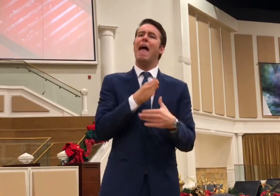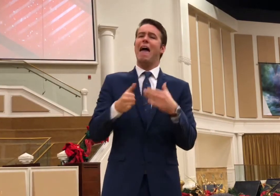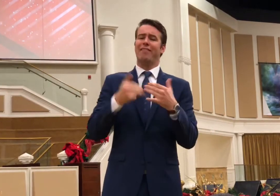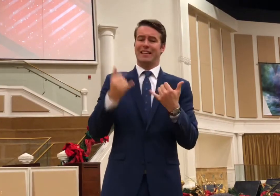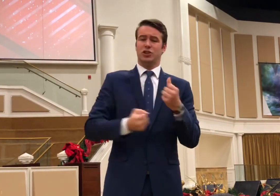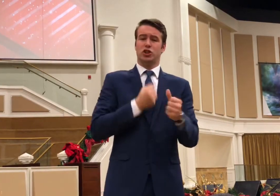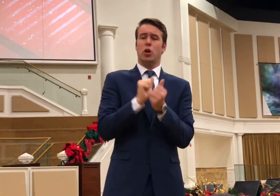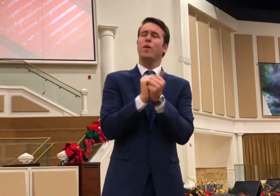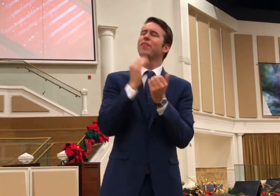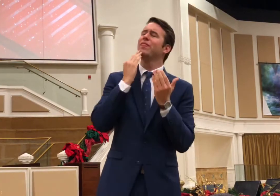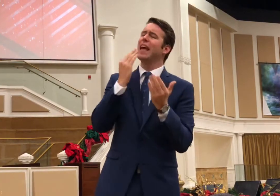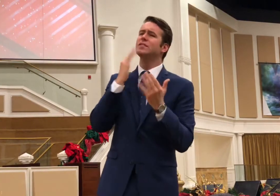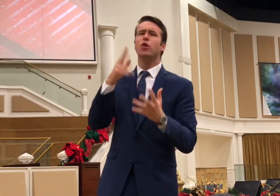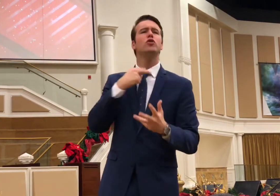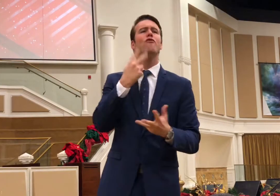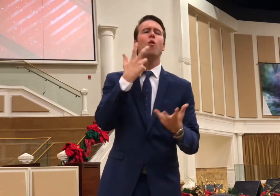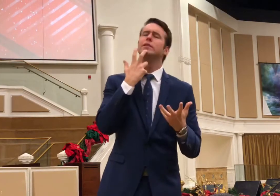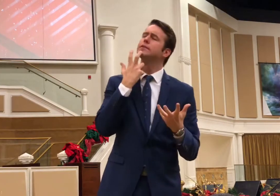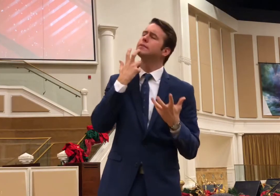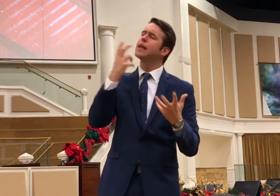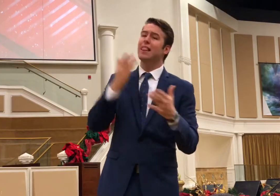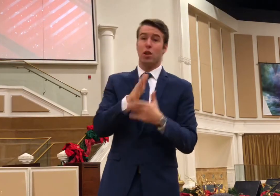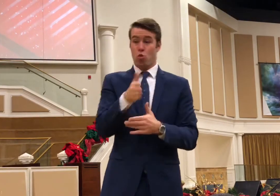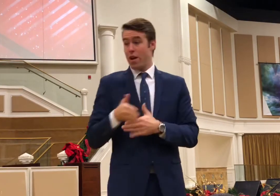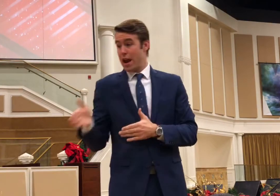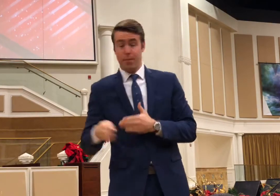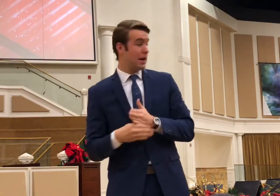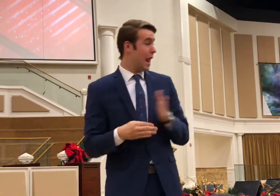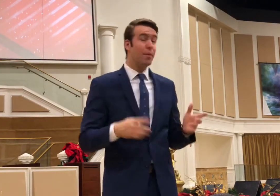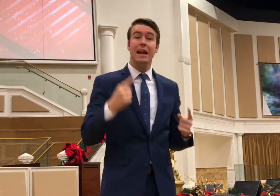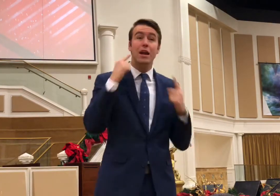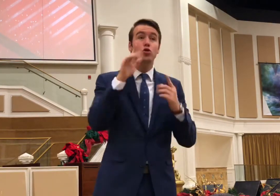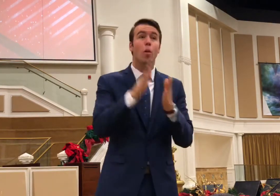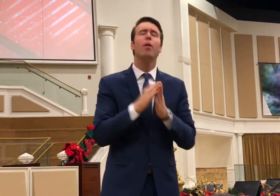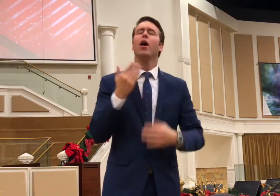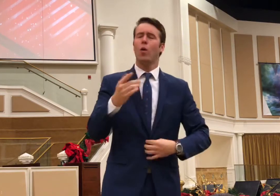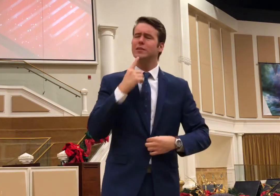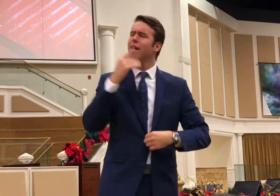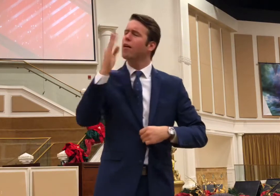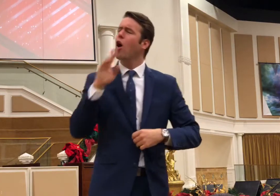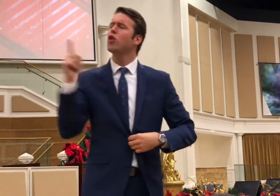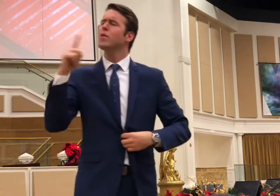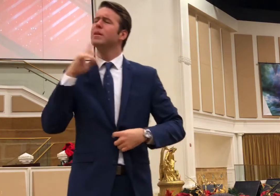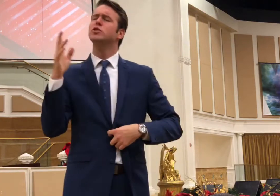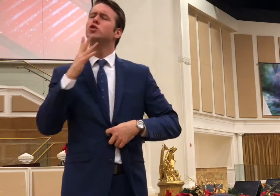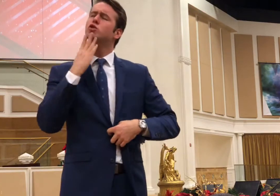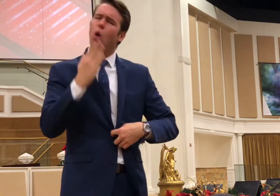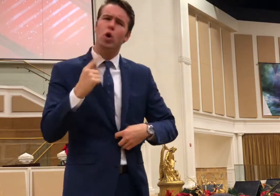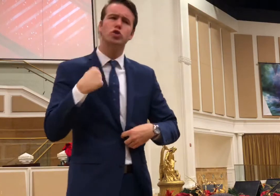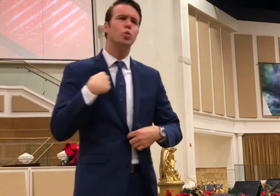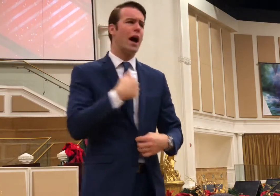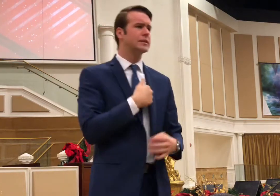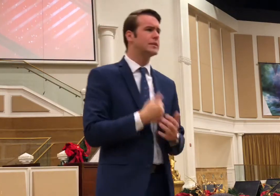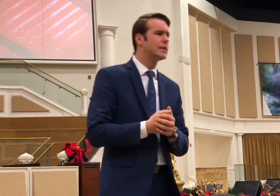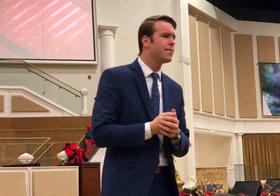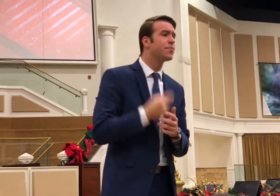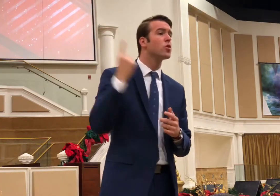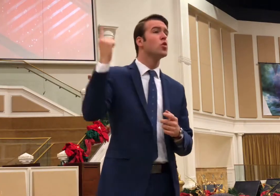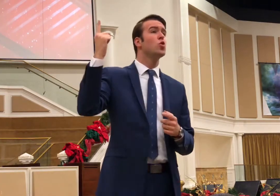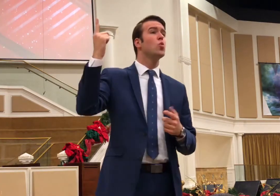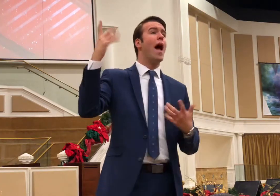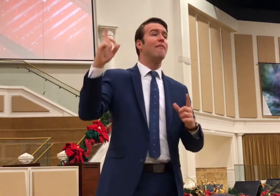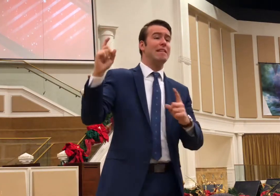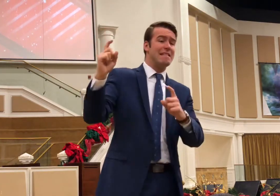thanksgiving. Come on, lift your voice. Let your neighbor hear you pray. God, you have been so good to us. You